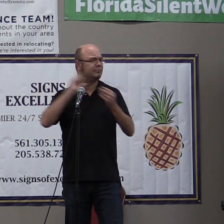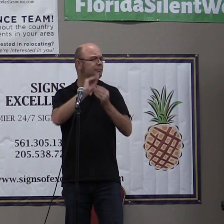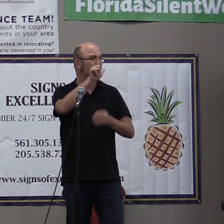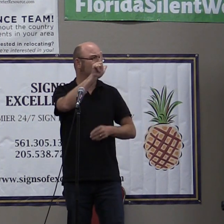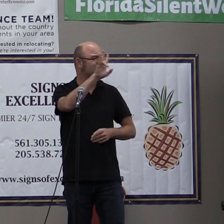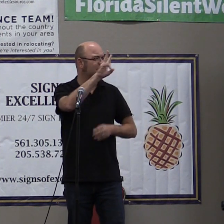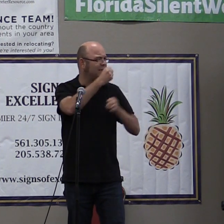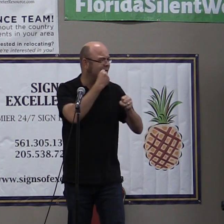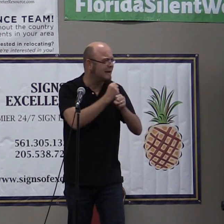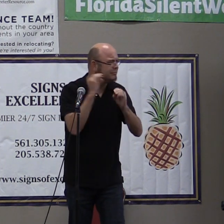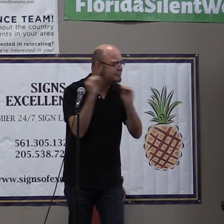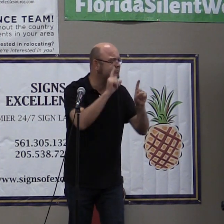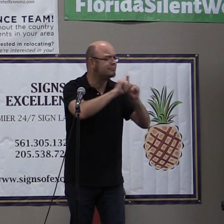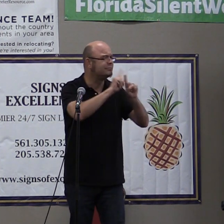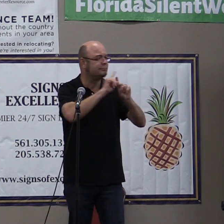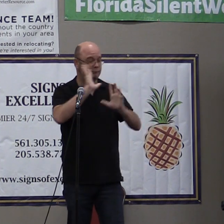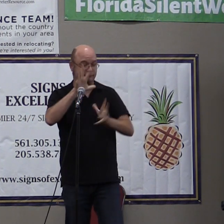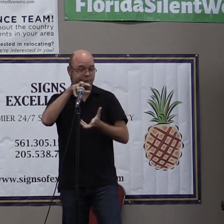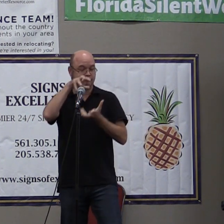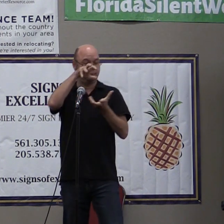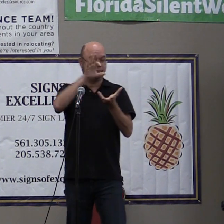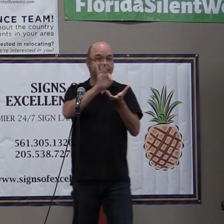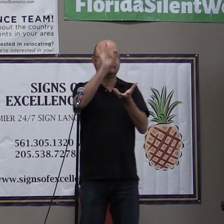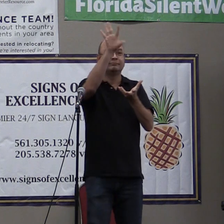This is a great experience.